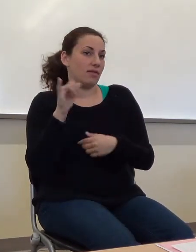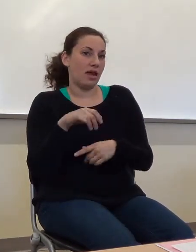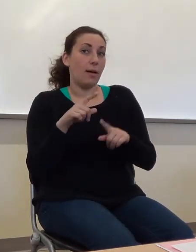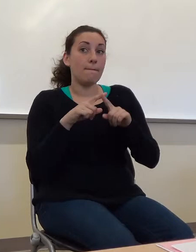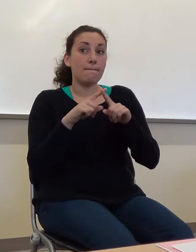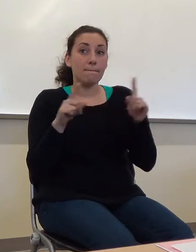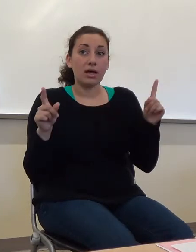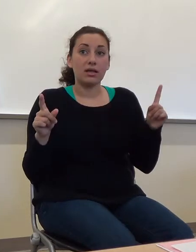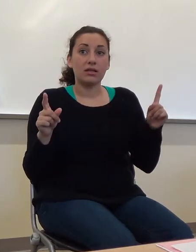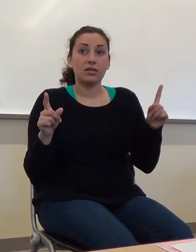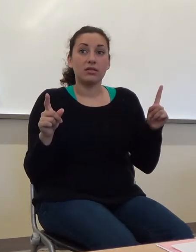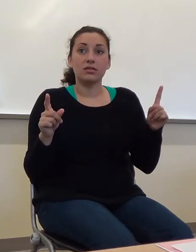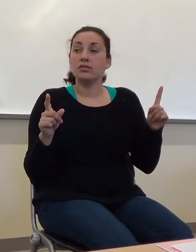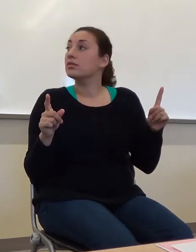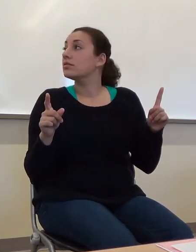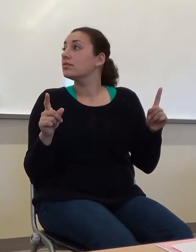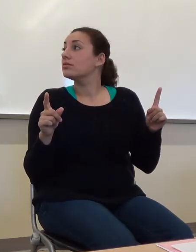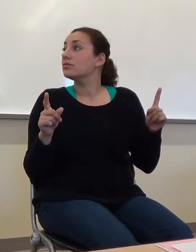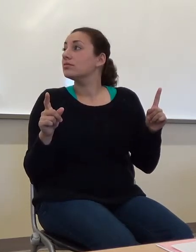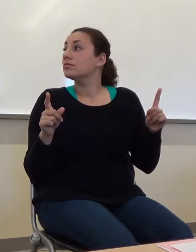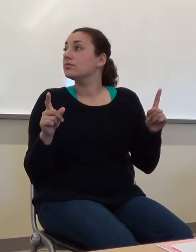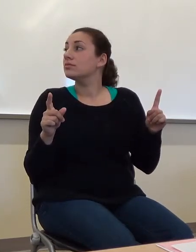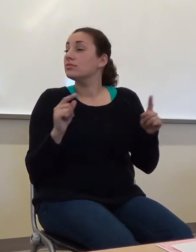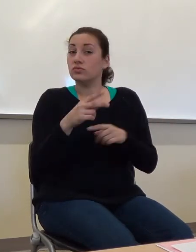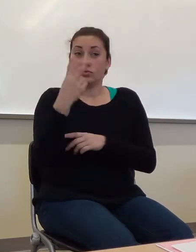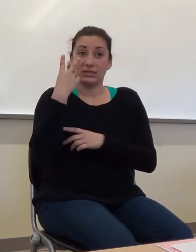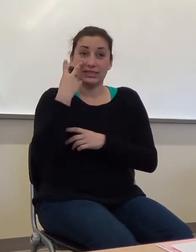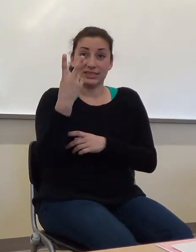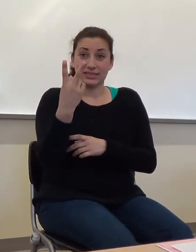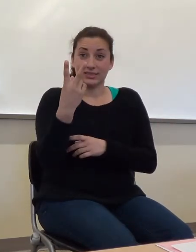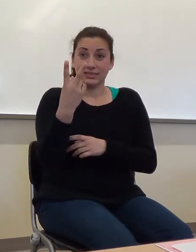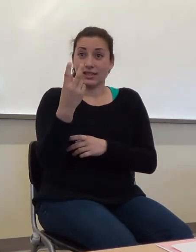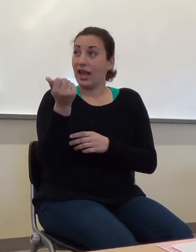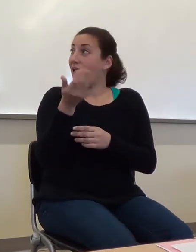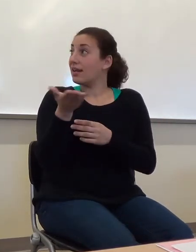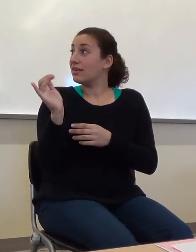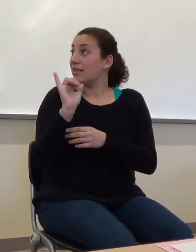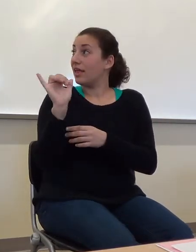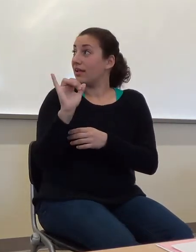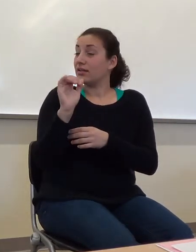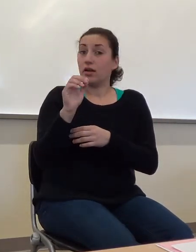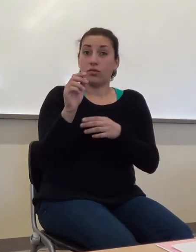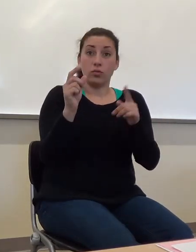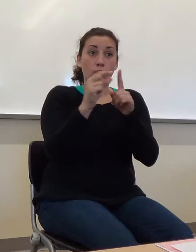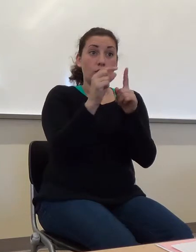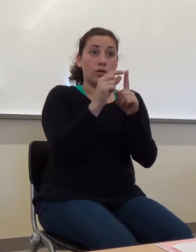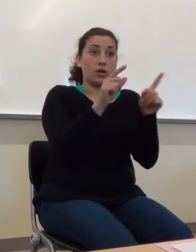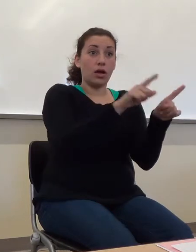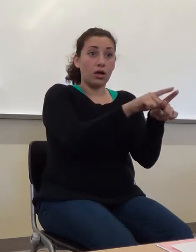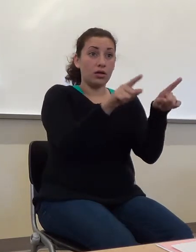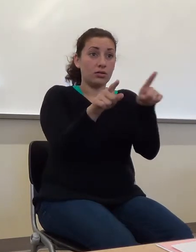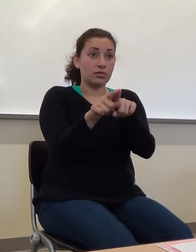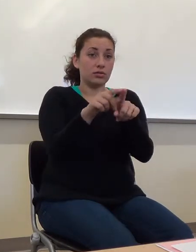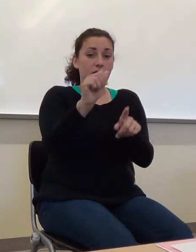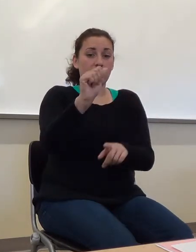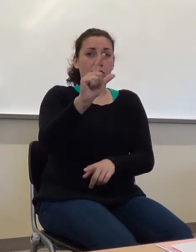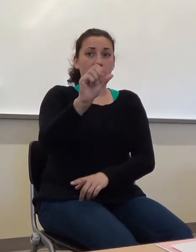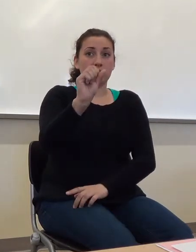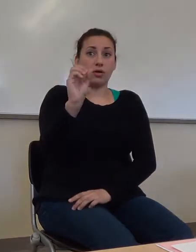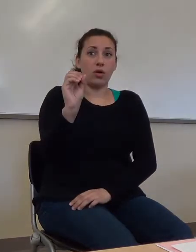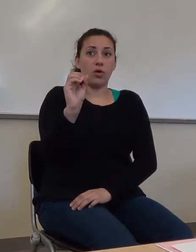But once you see anything like that, one of these, what we're calling